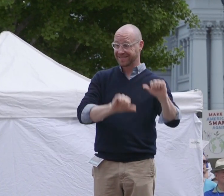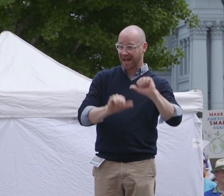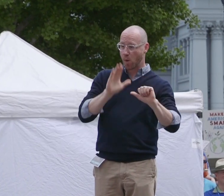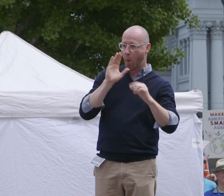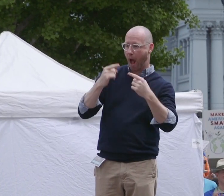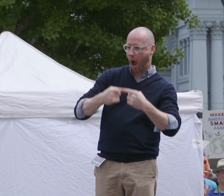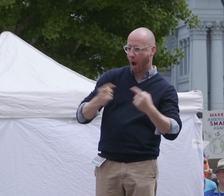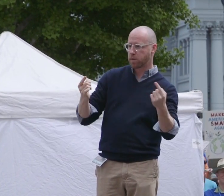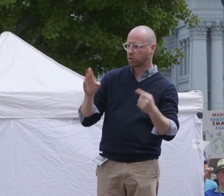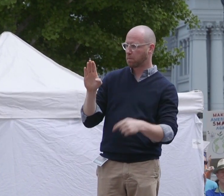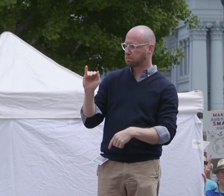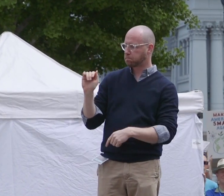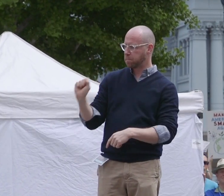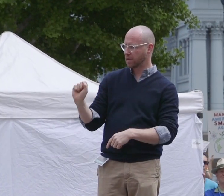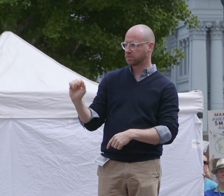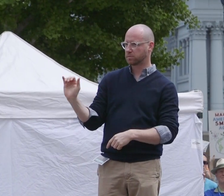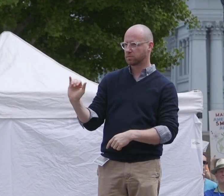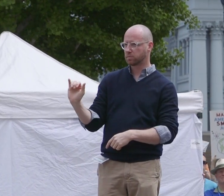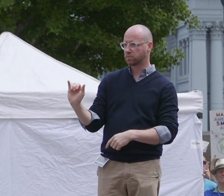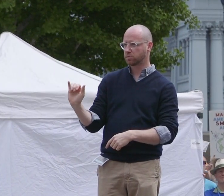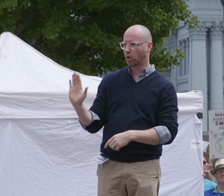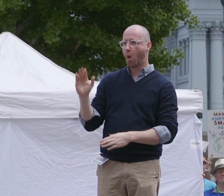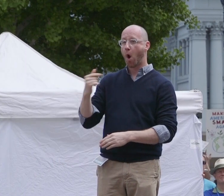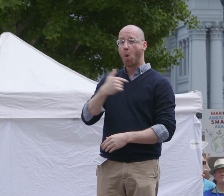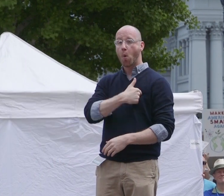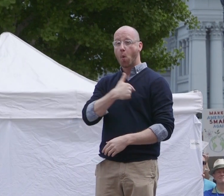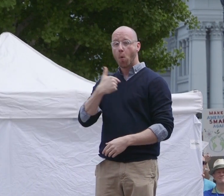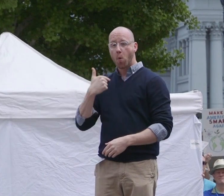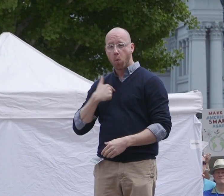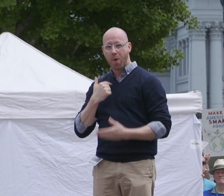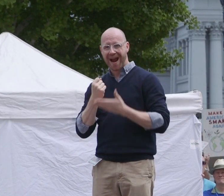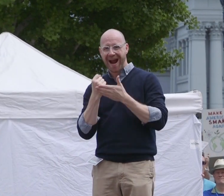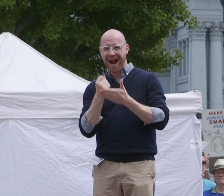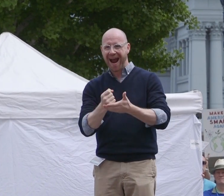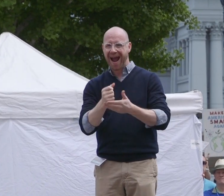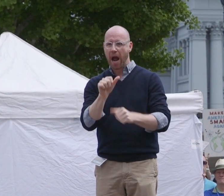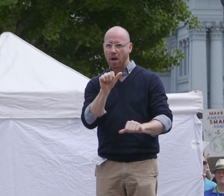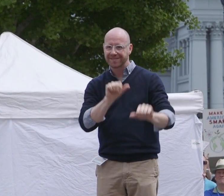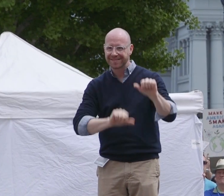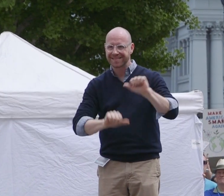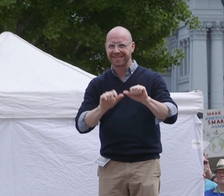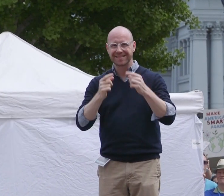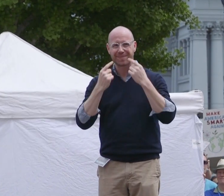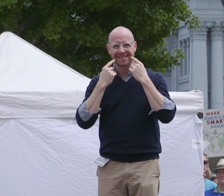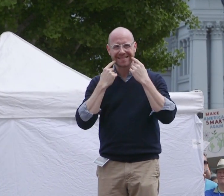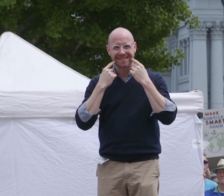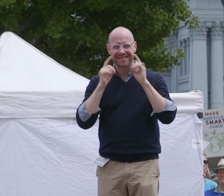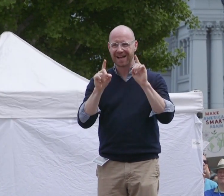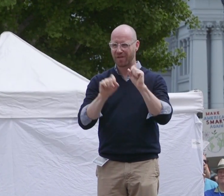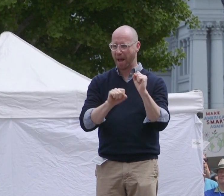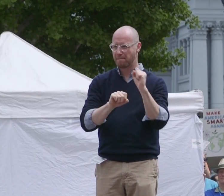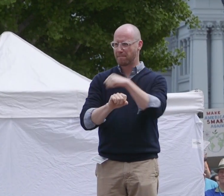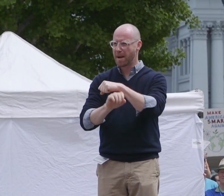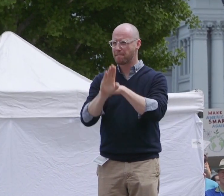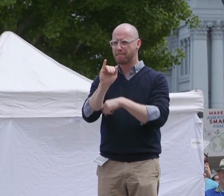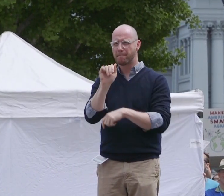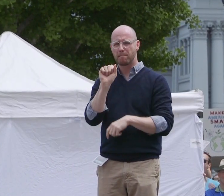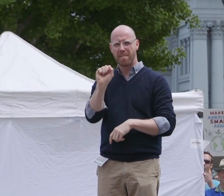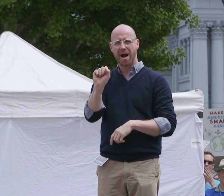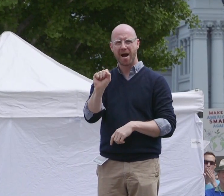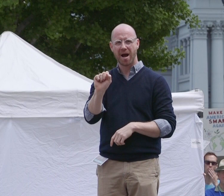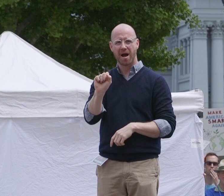We can help science gain the upper hand. We can be part of the solution. We can witness